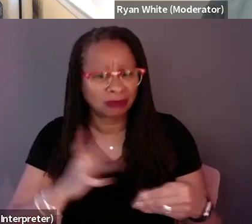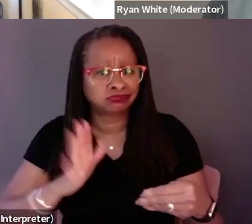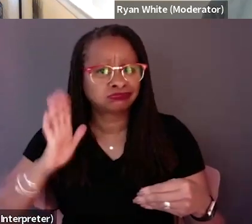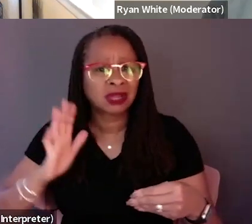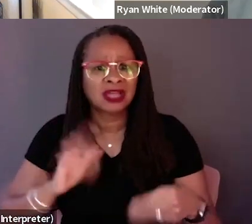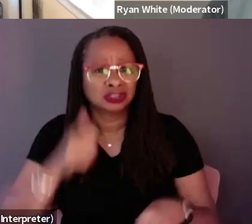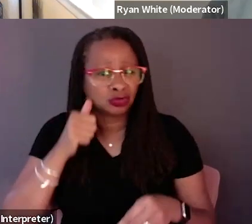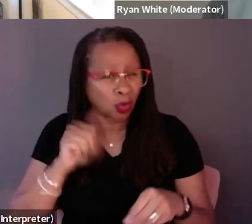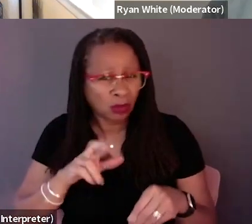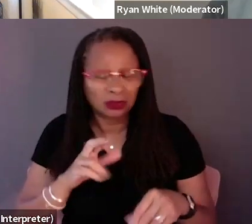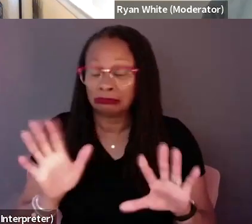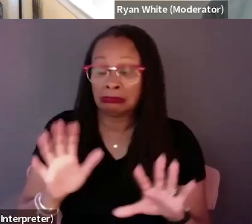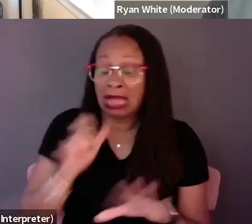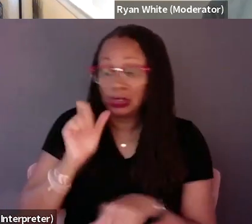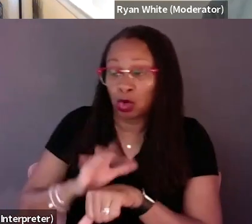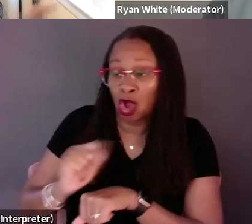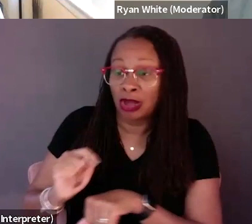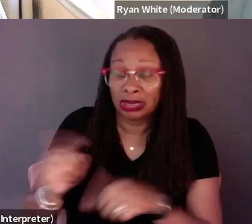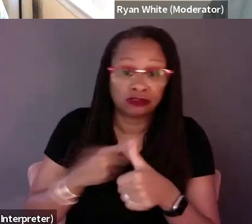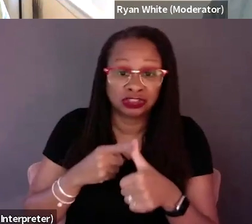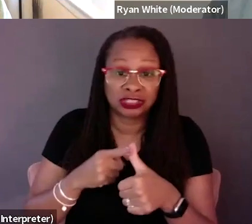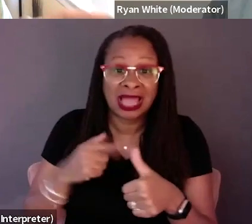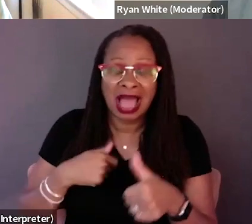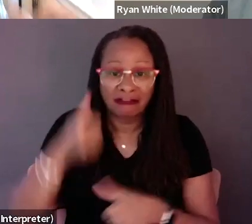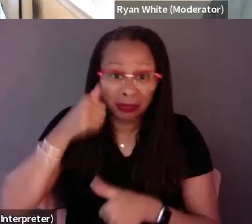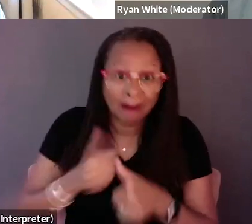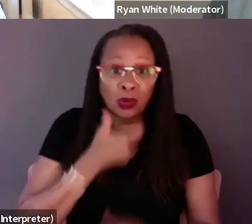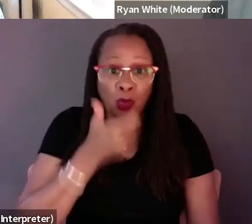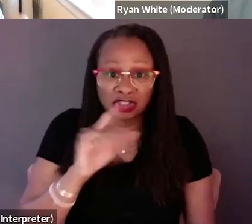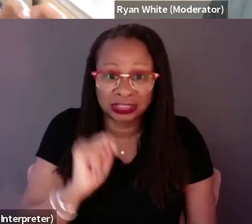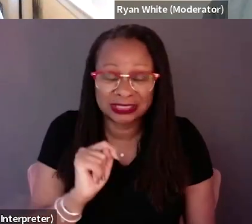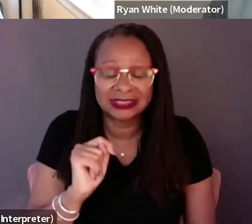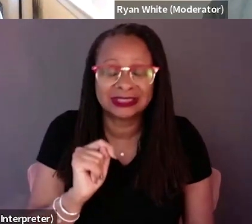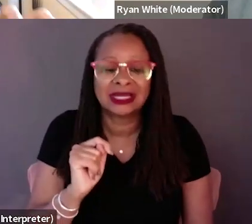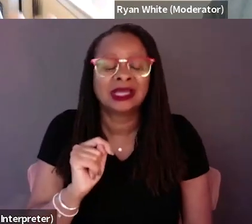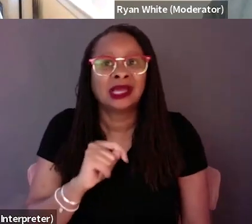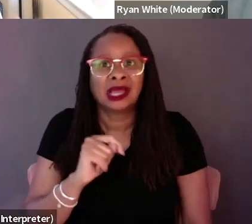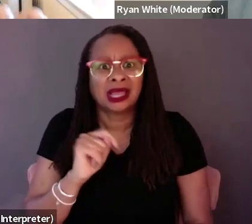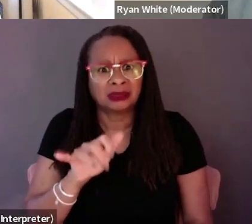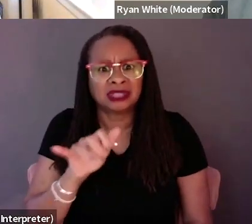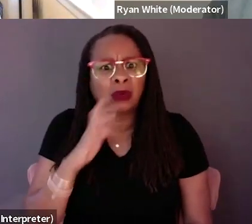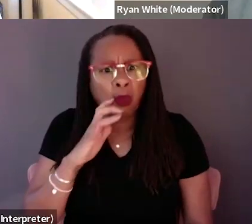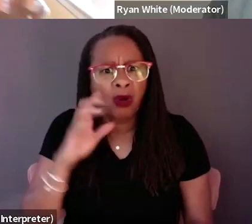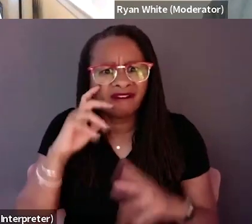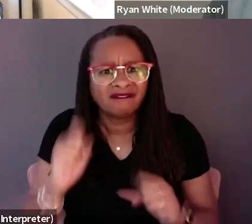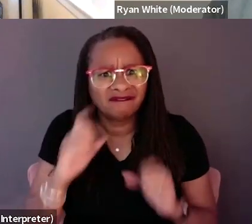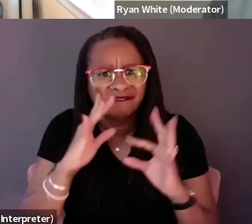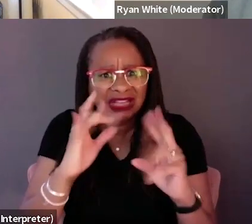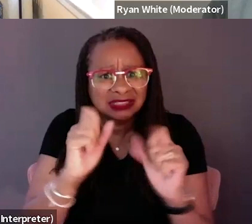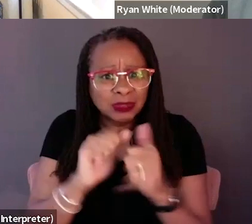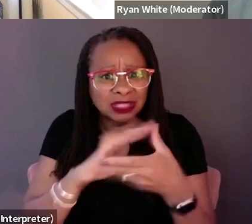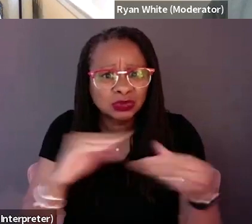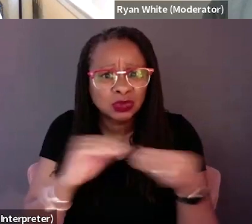It had moved me back in the day. I mean, this is getting insidey, but we had a system in NBC where